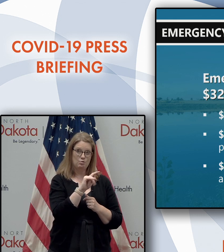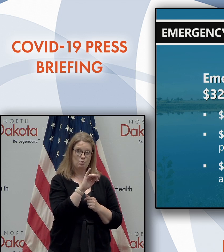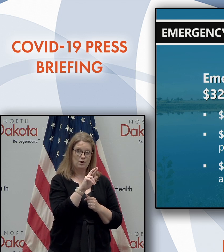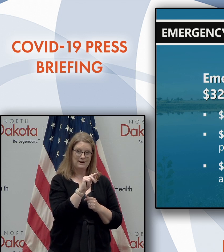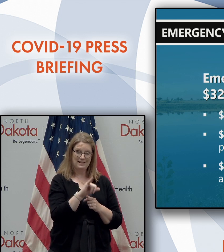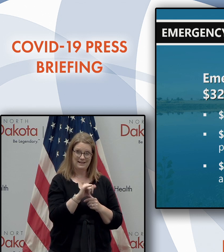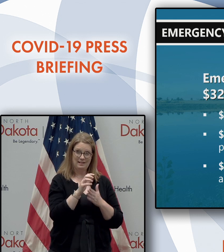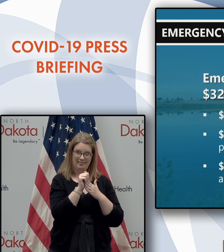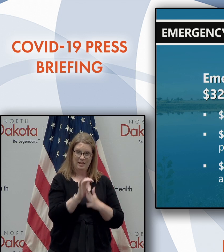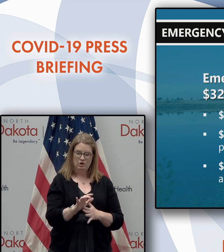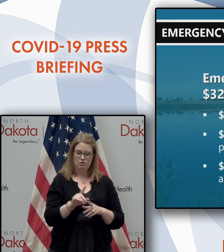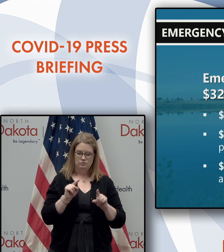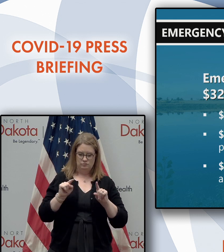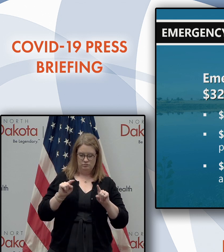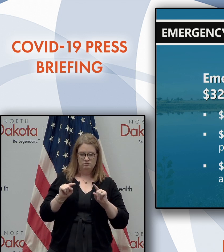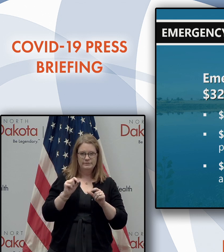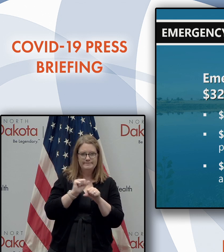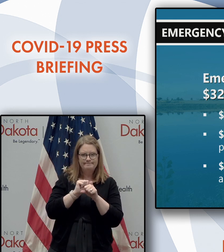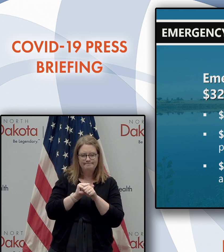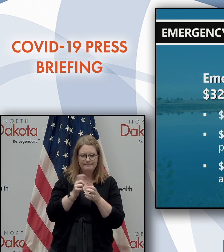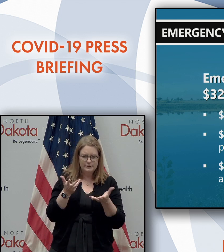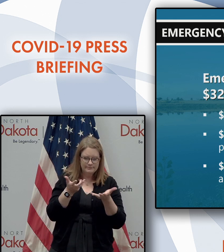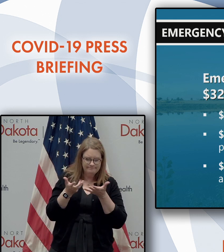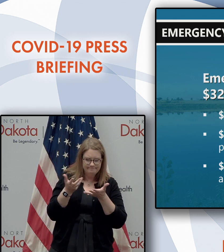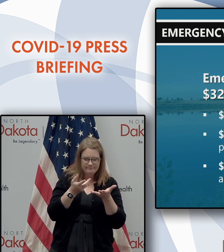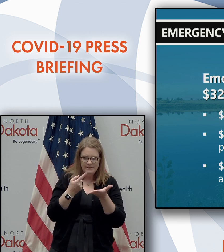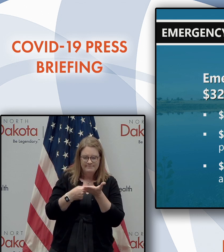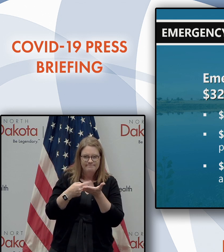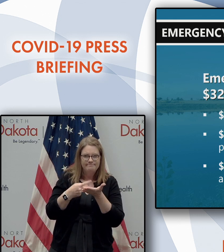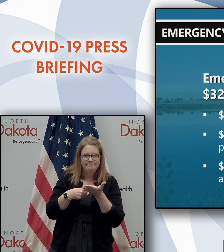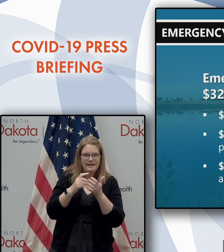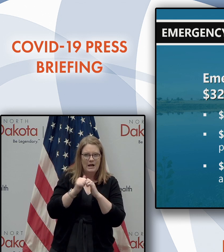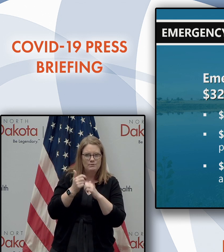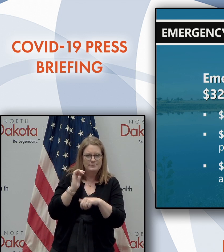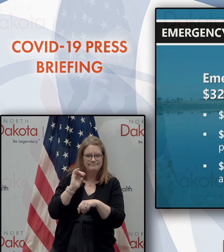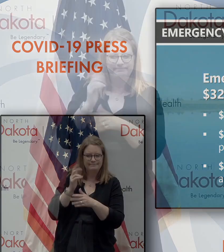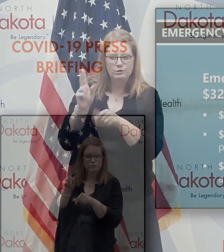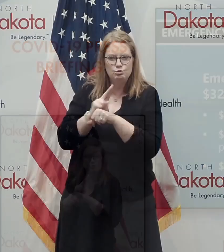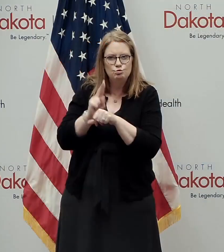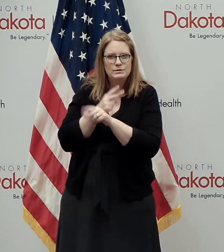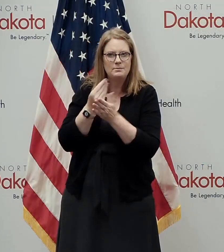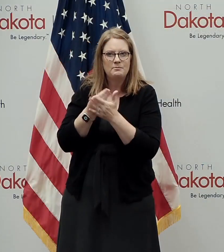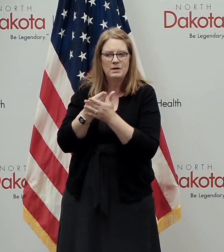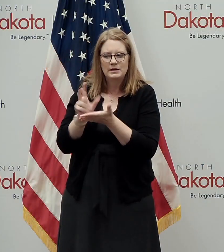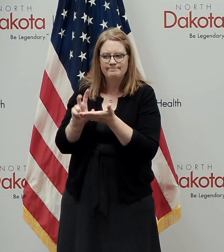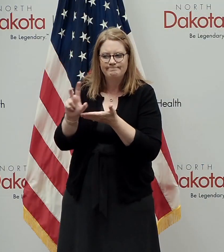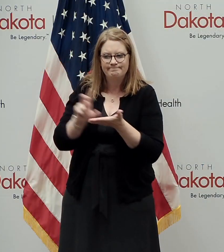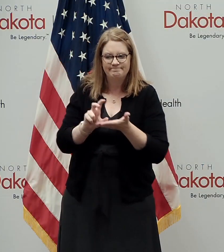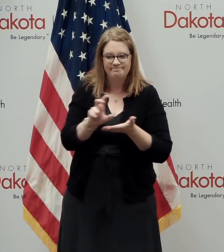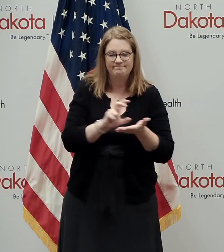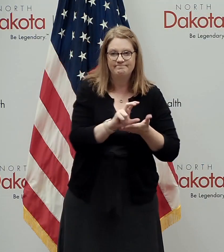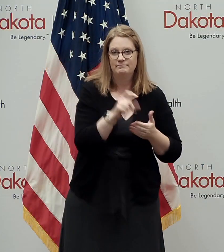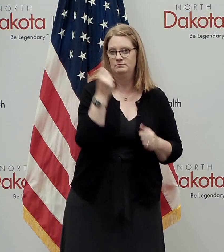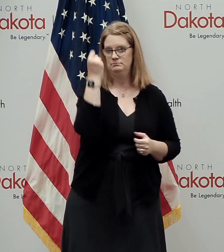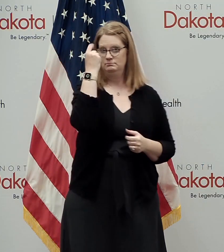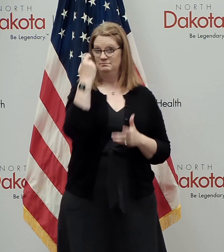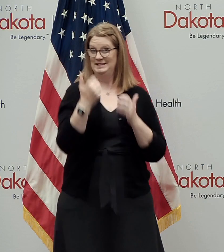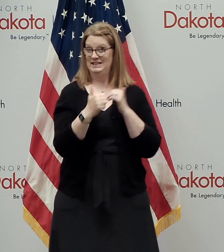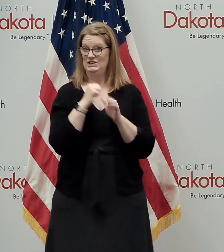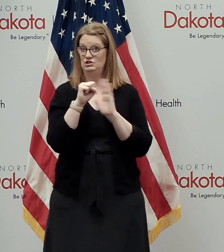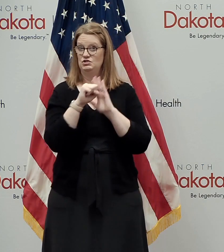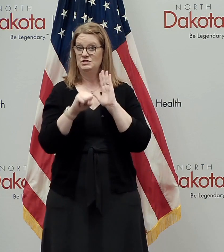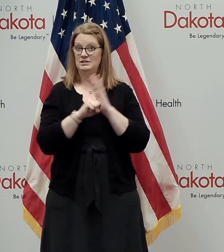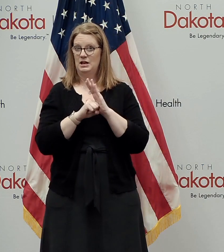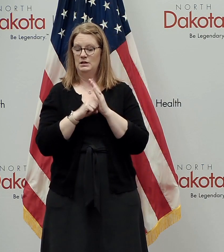help shape how these dollars were spent. Each state in the nation had their own set of challenges about how to take this